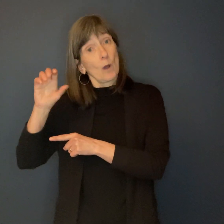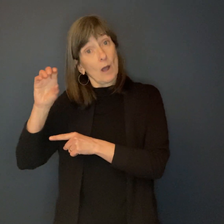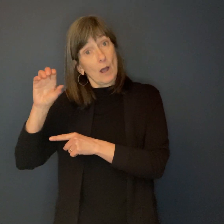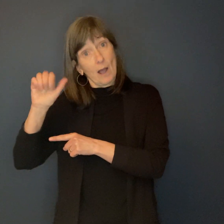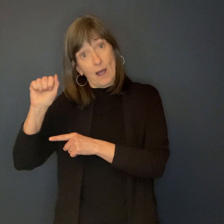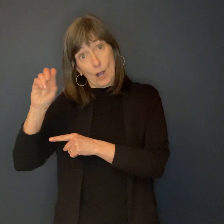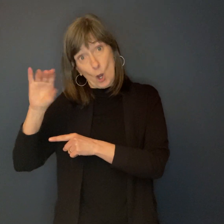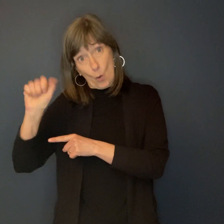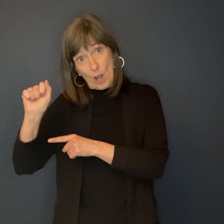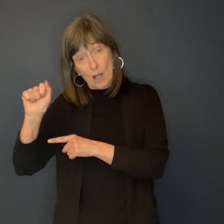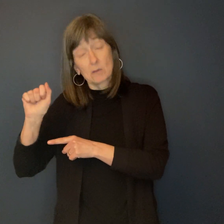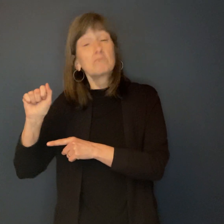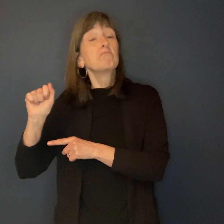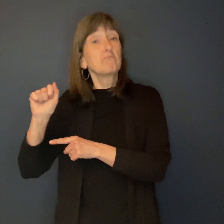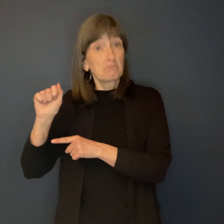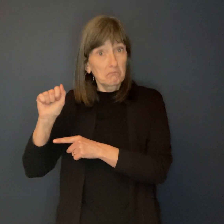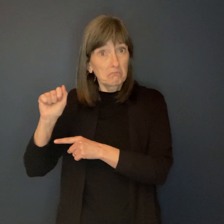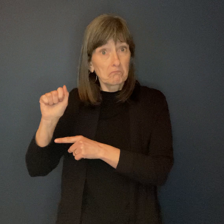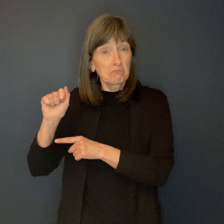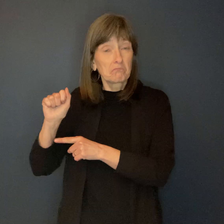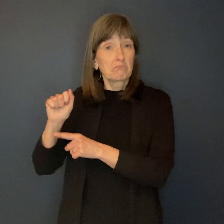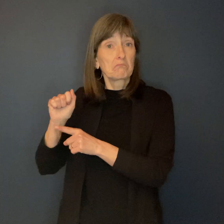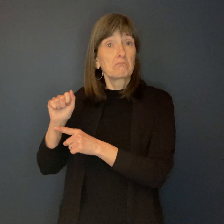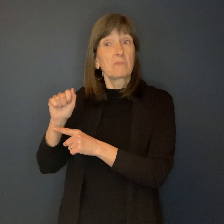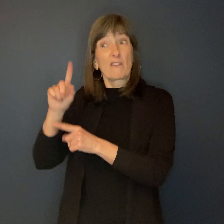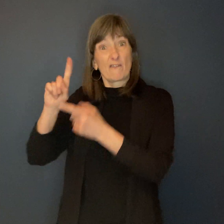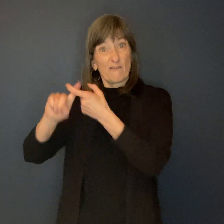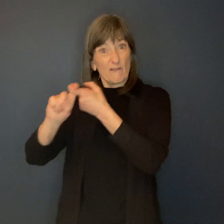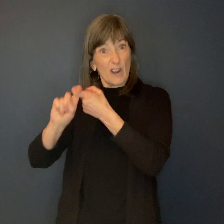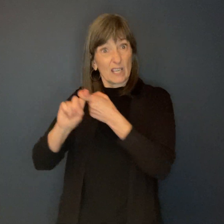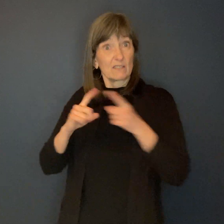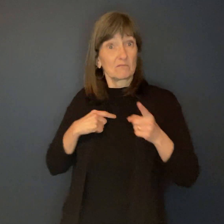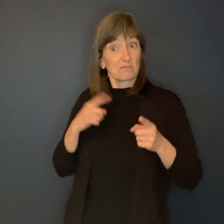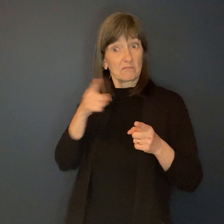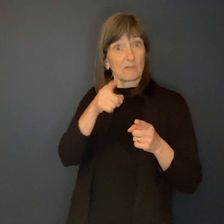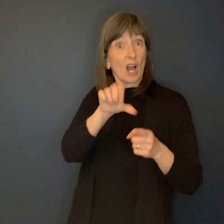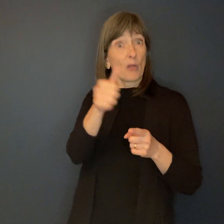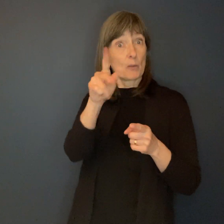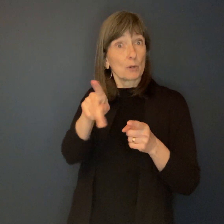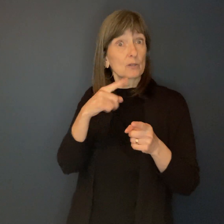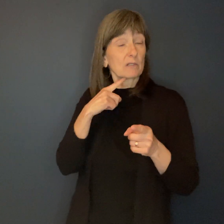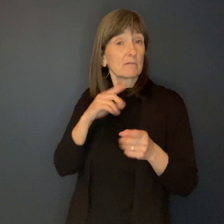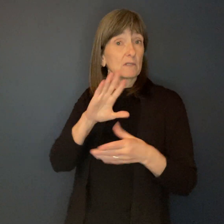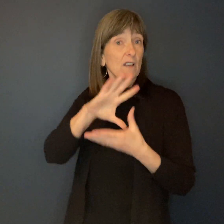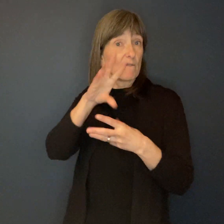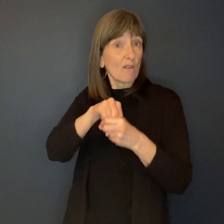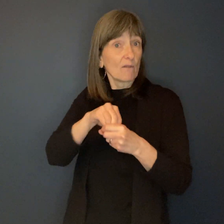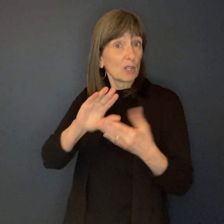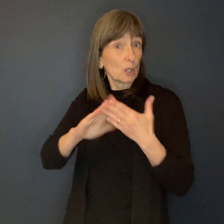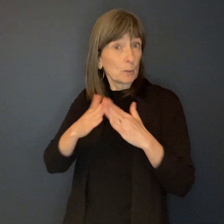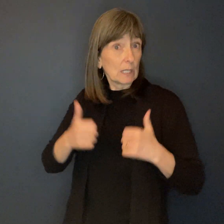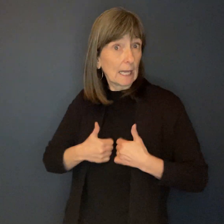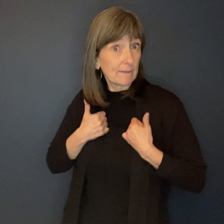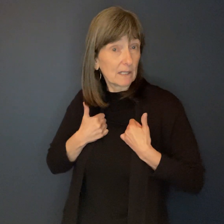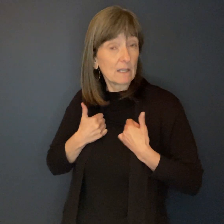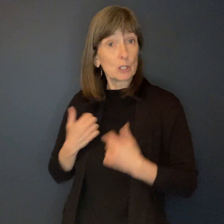else that was involved in community living. And so we had, the minister and the